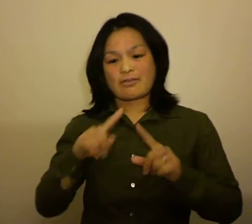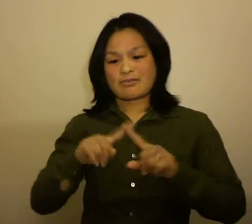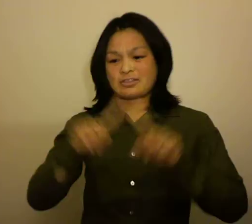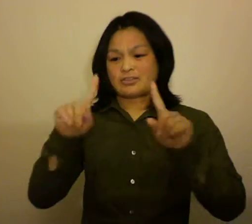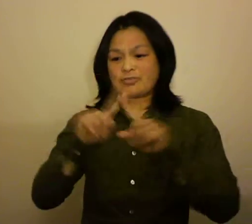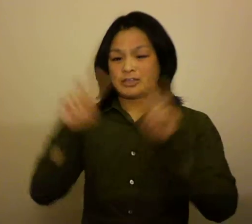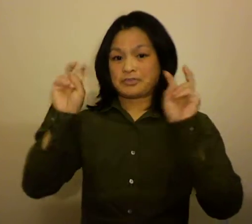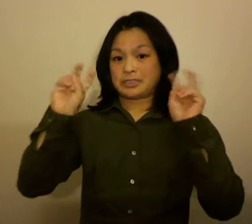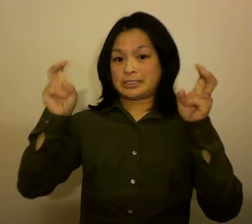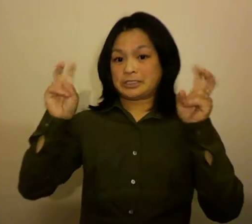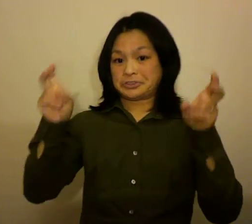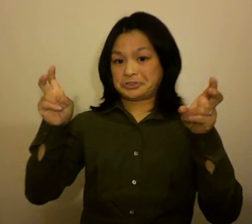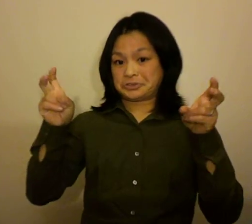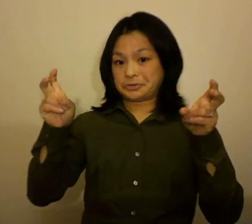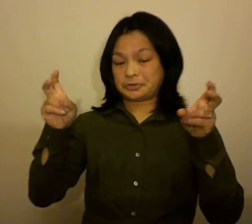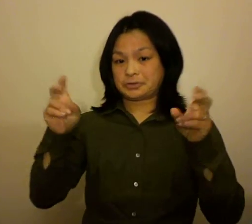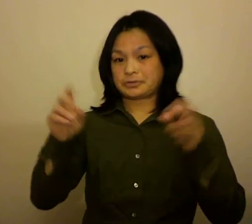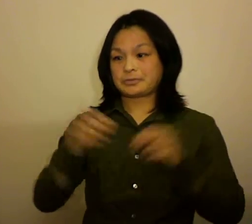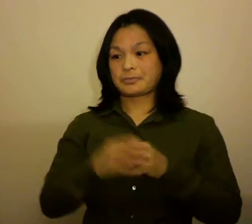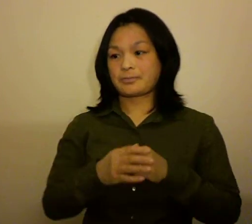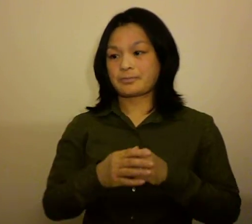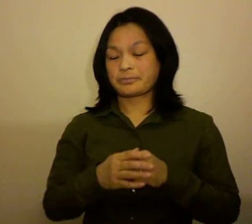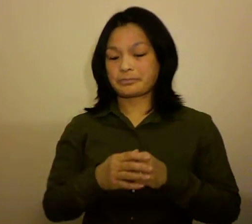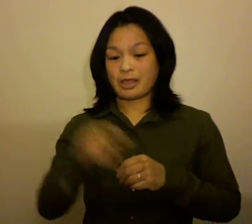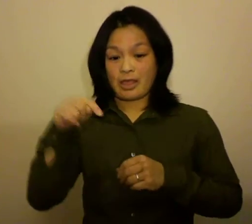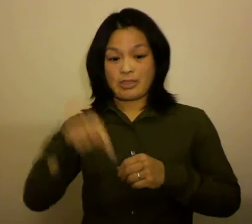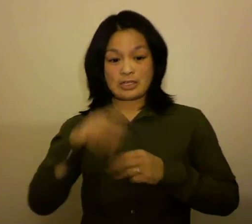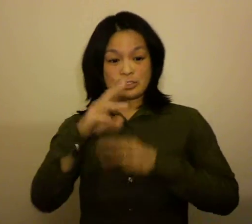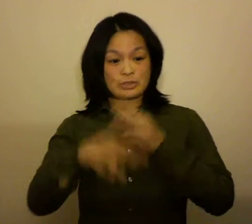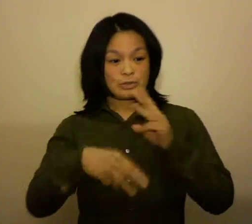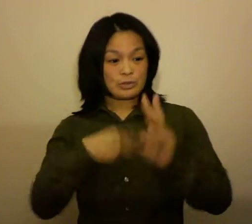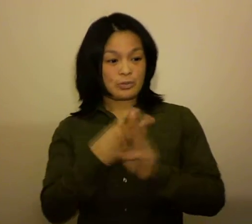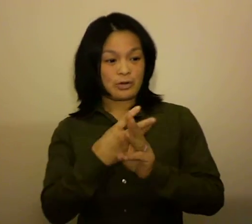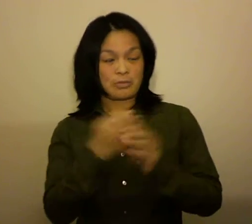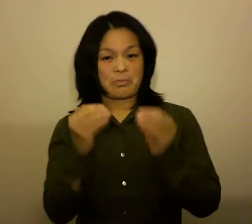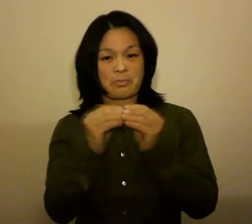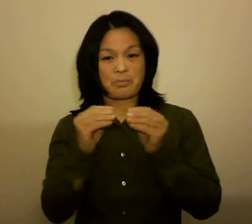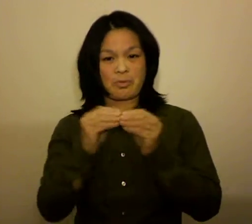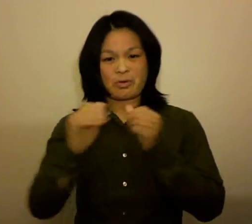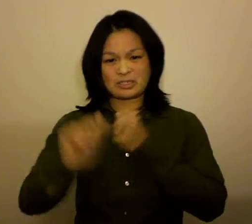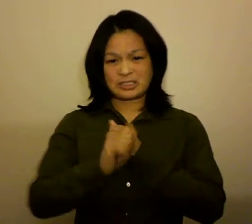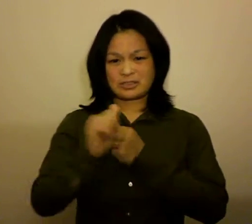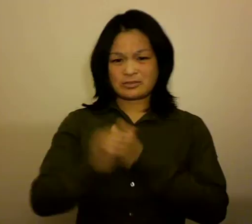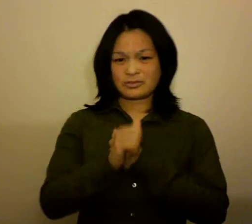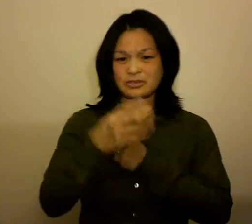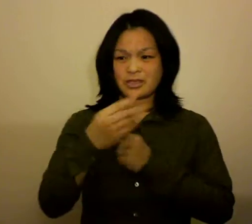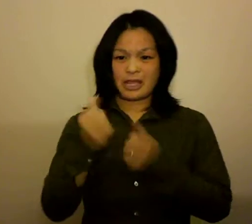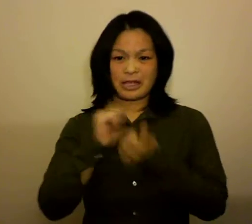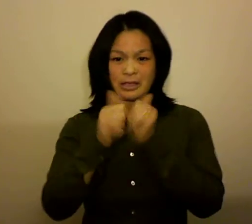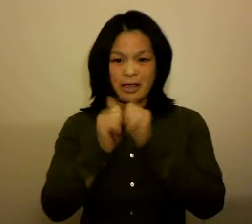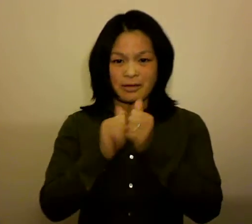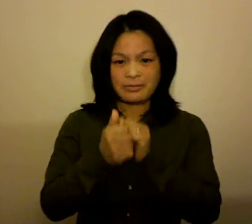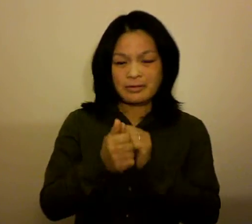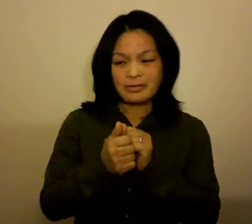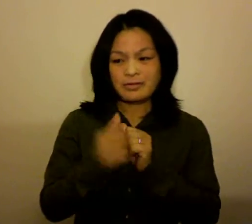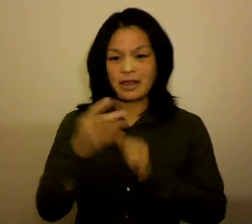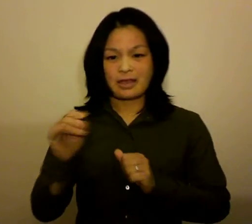up. The world has become a more dangerous, more competitive, and a somewhat more insensitive place.